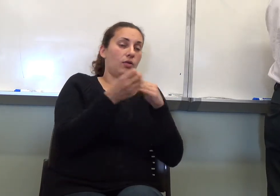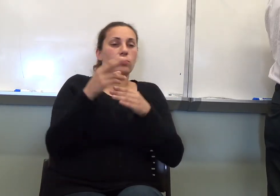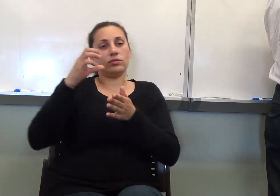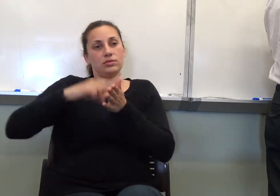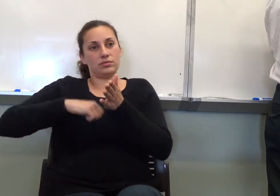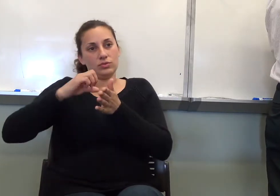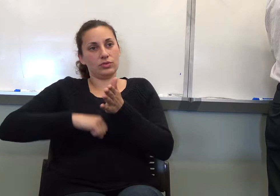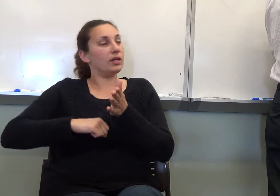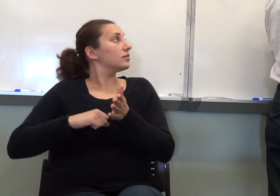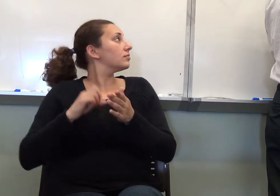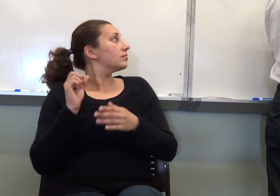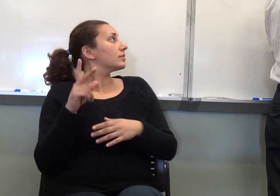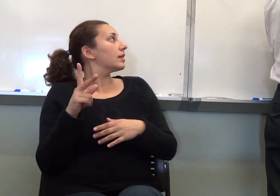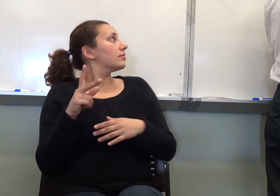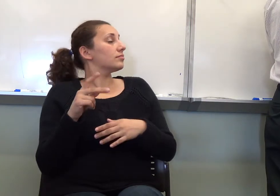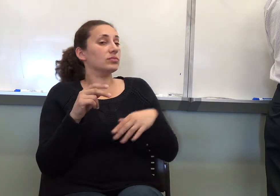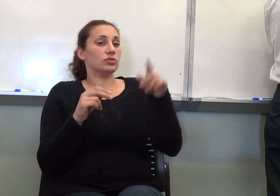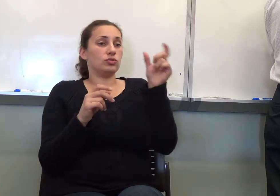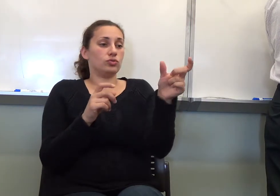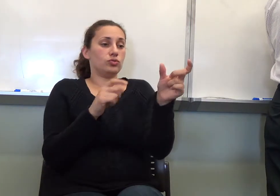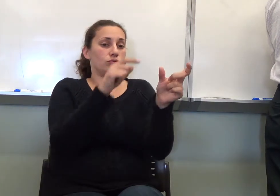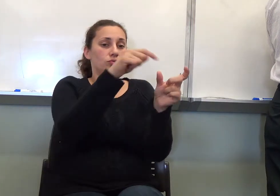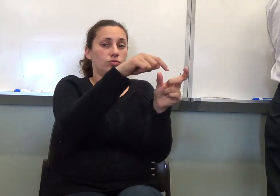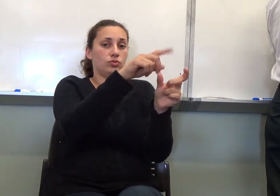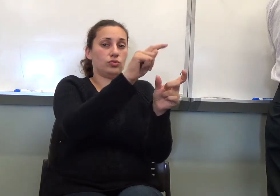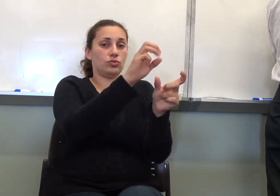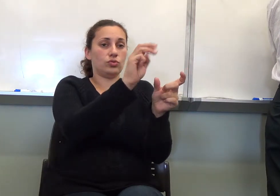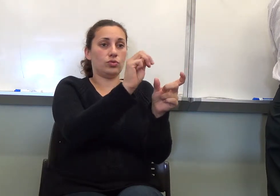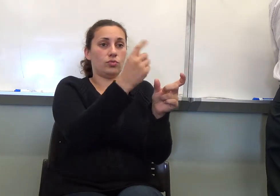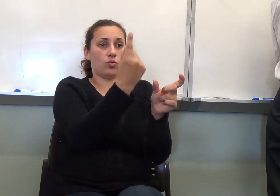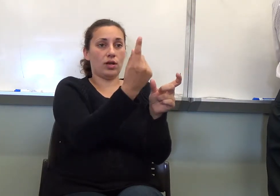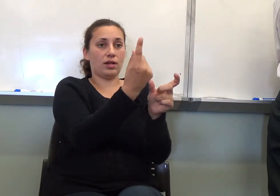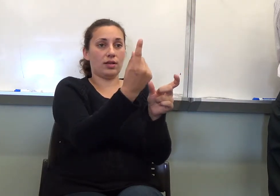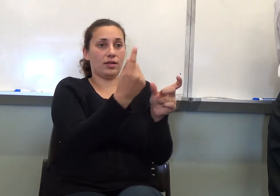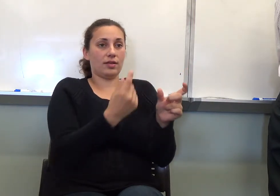opposite. So this is term 1. This is term 2.